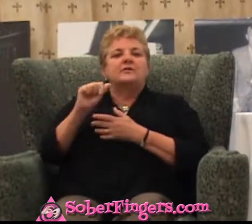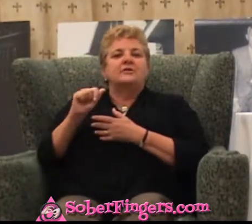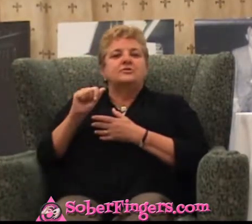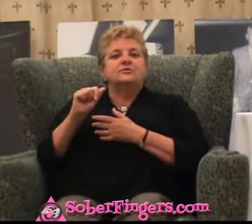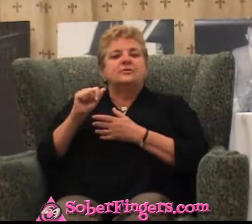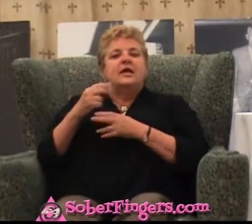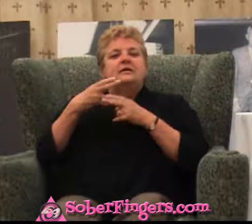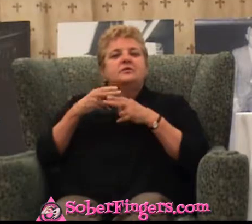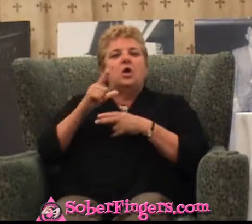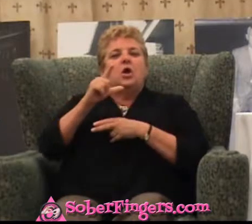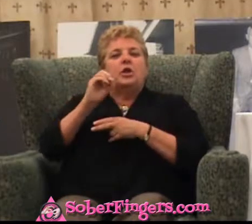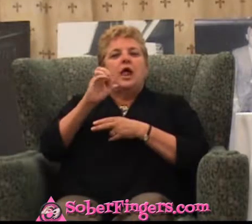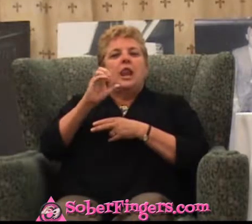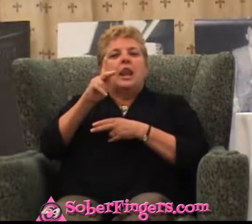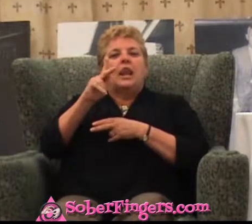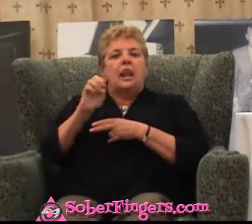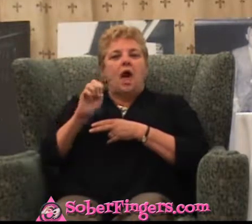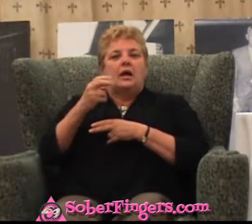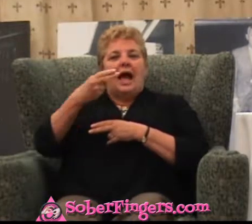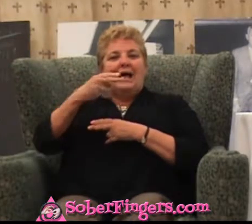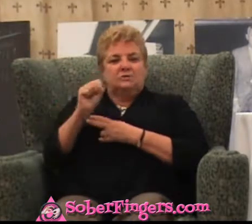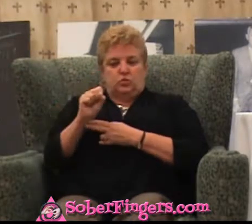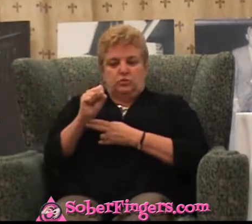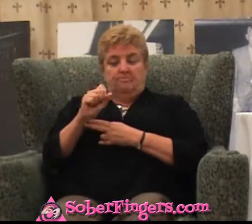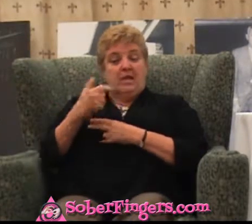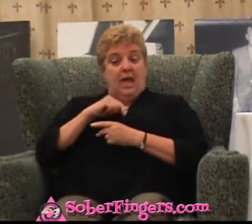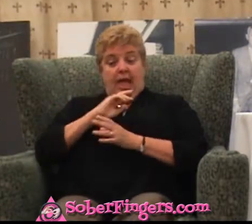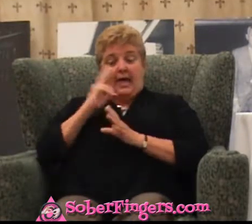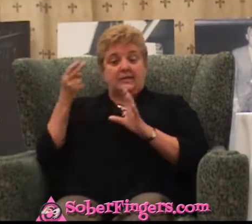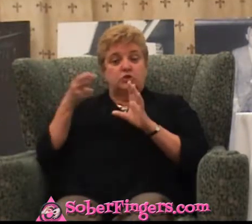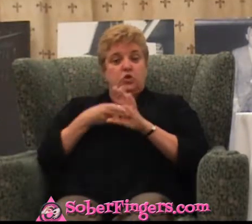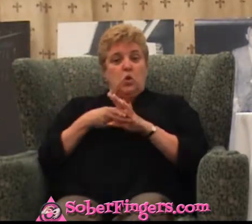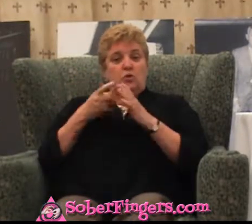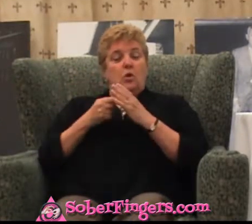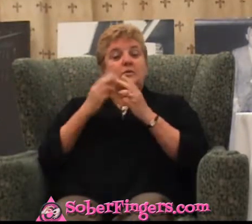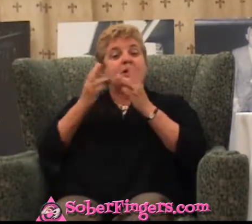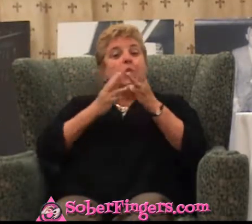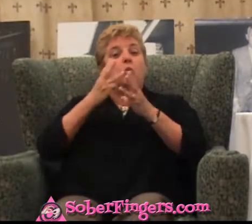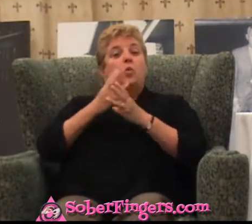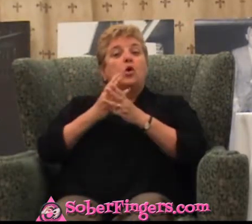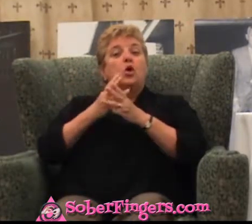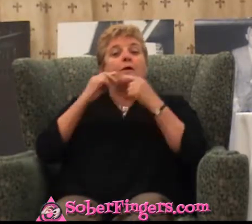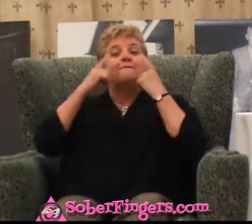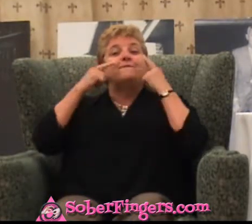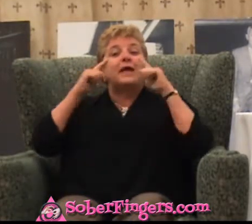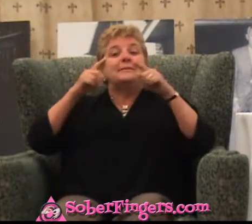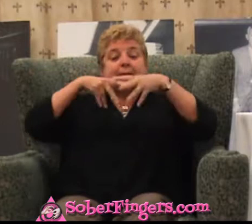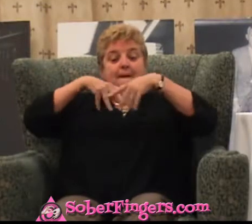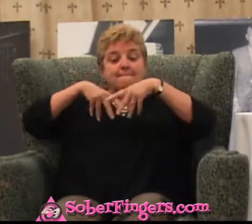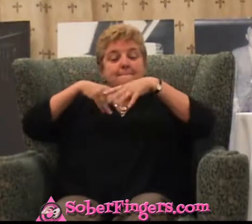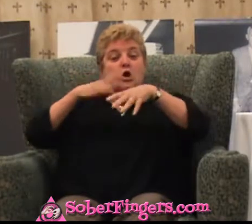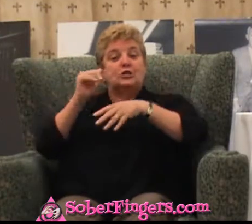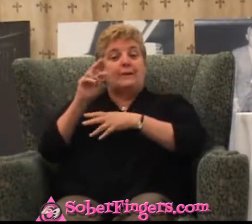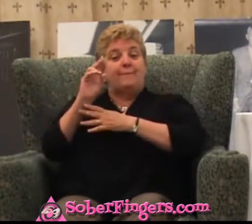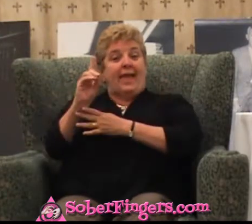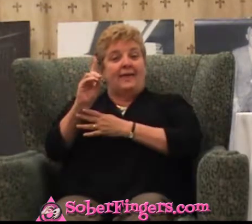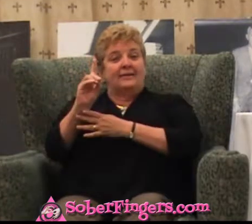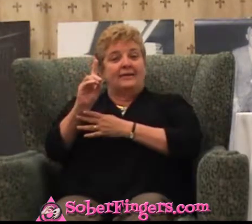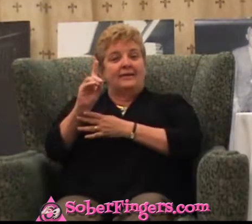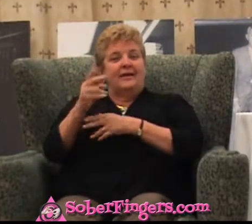When I got to Locke High School, I joined what was a world-famous marching band we had at the time, a marching band called the Locke High